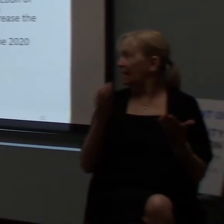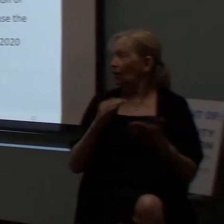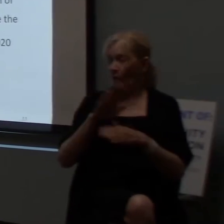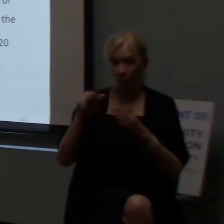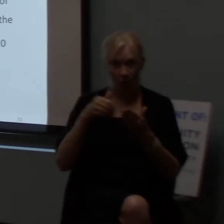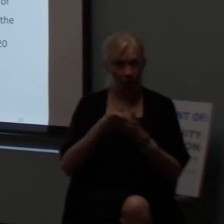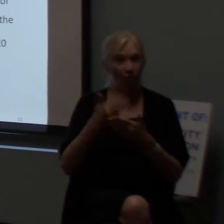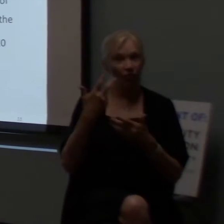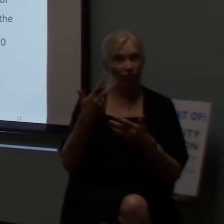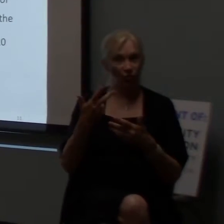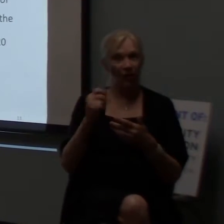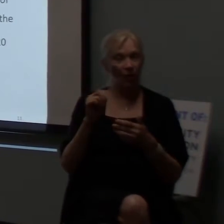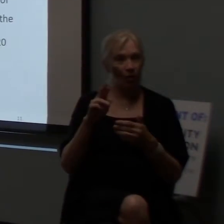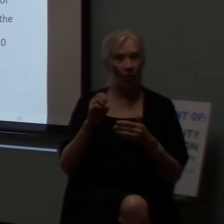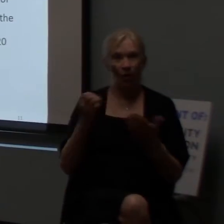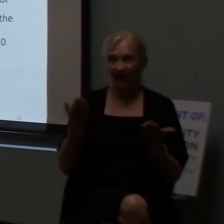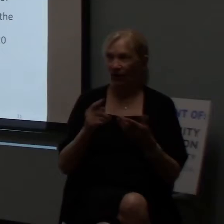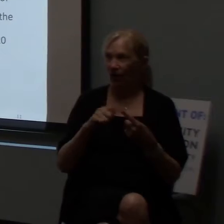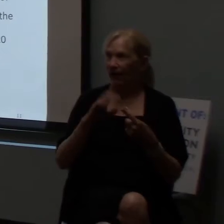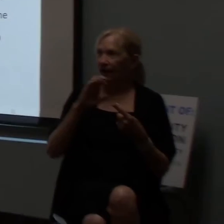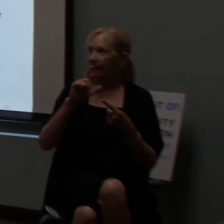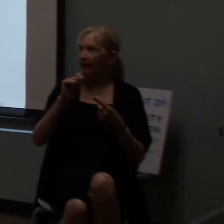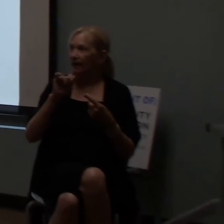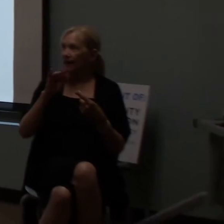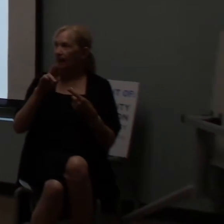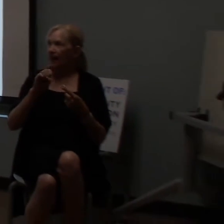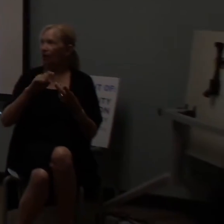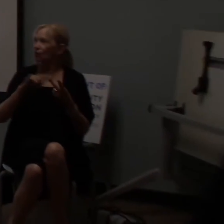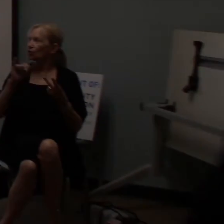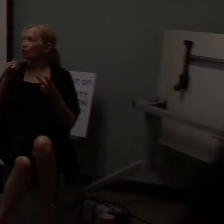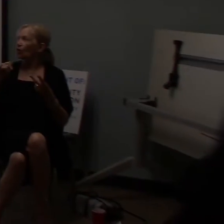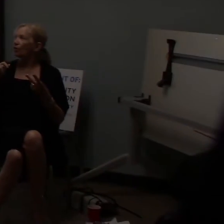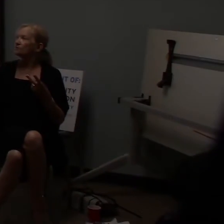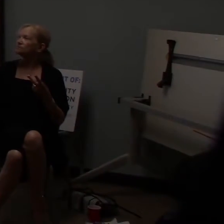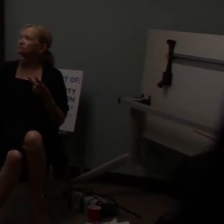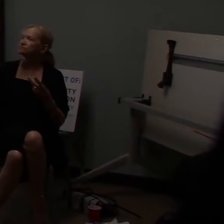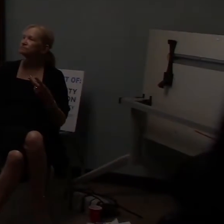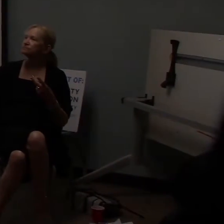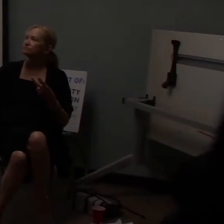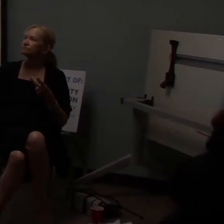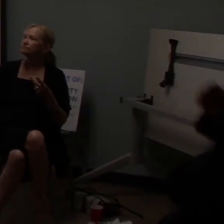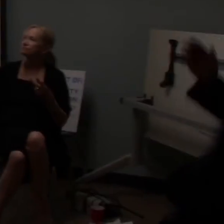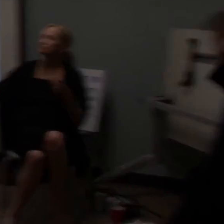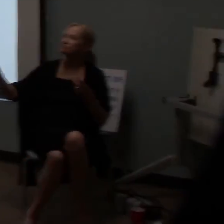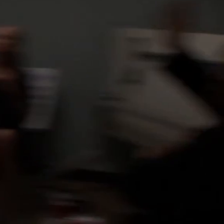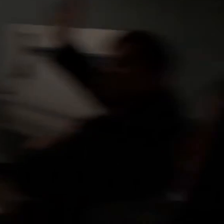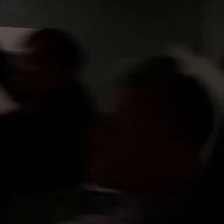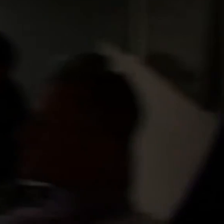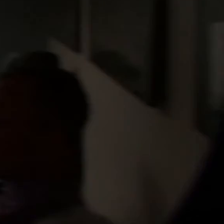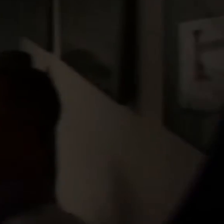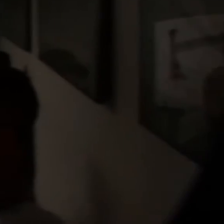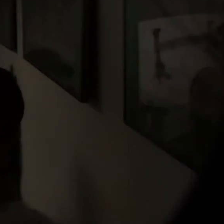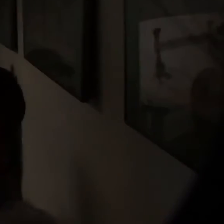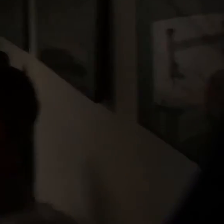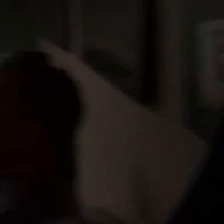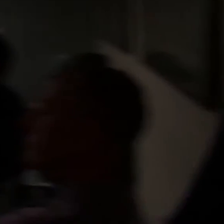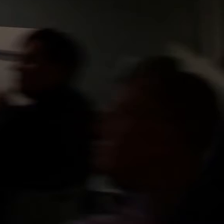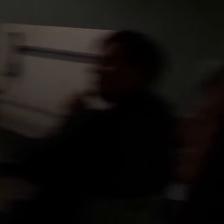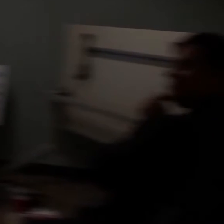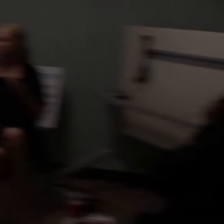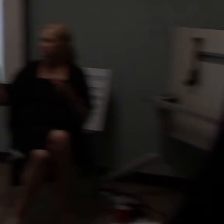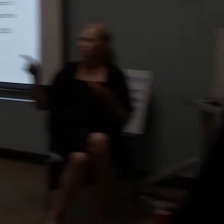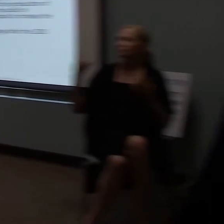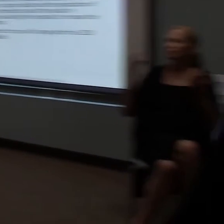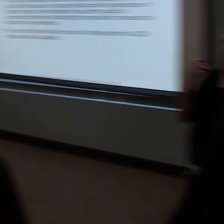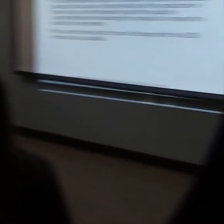tonight. Claire Levy, Jonathan Singer, and Marta Luchin. Raise your hands. So, yeah, there you go. Yeah. So we wanted